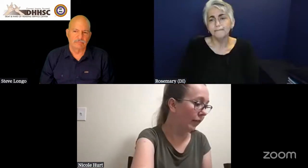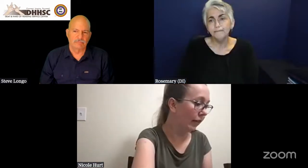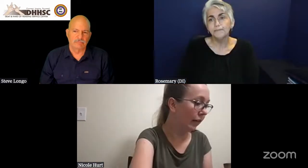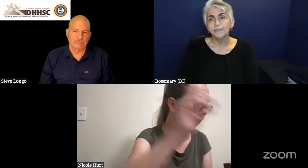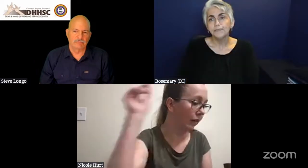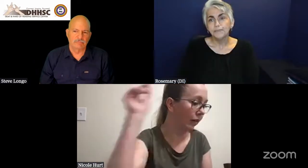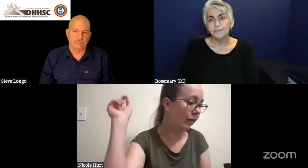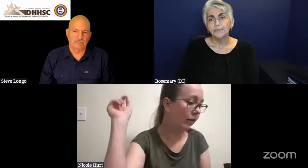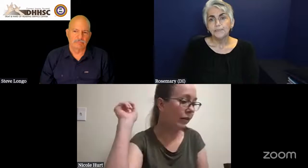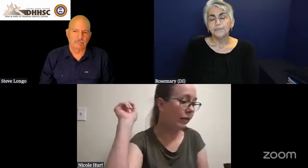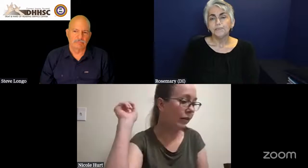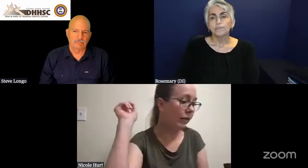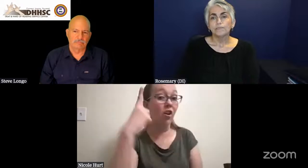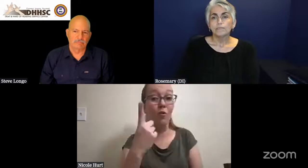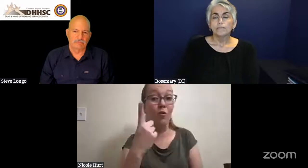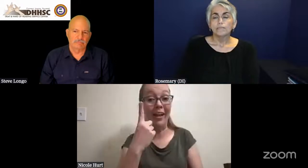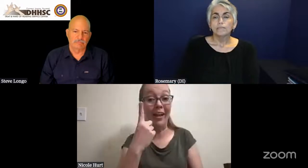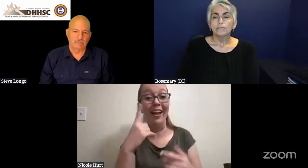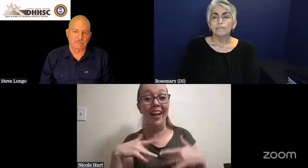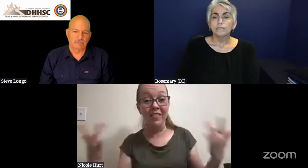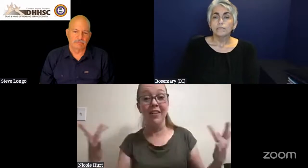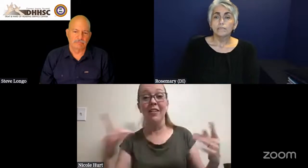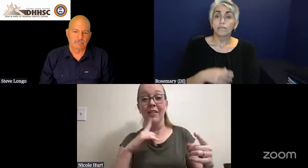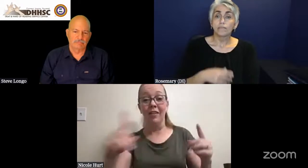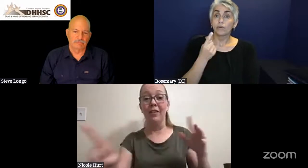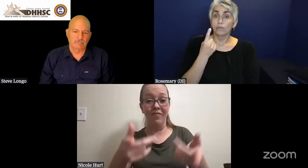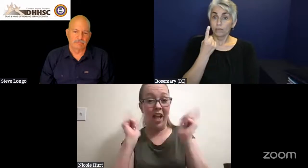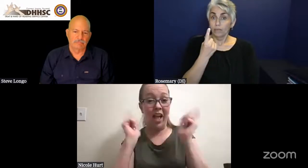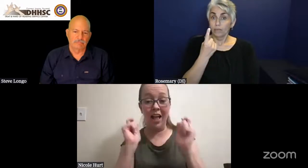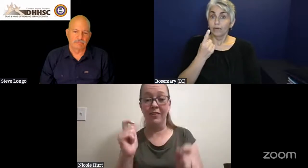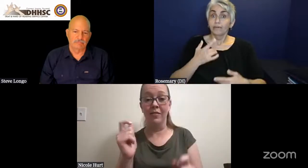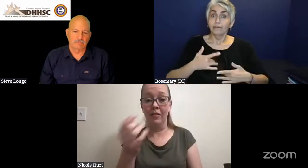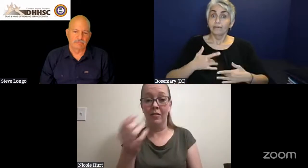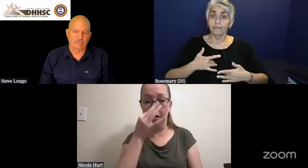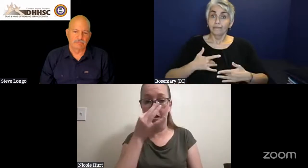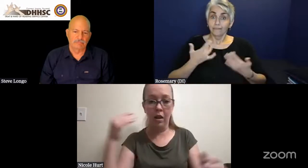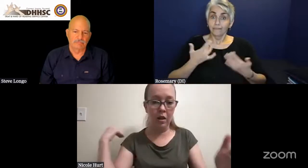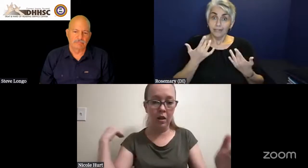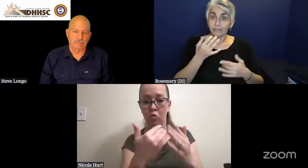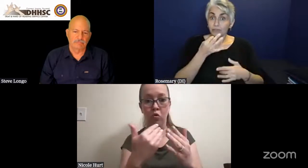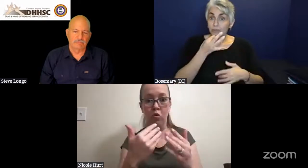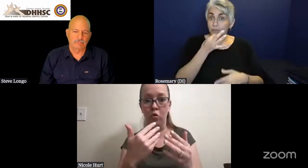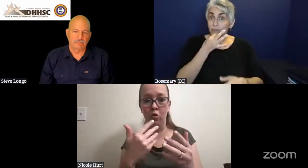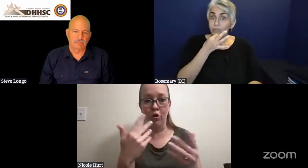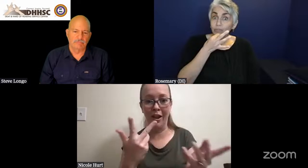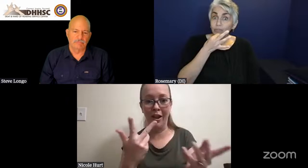community. So we want to really, really pay attention to what they have to say.